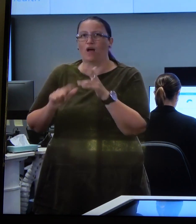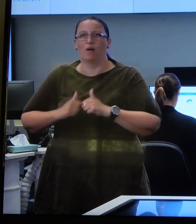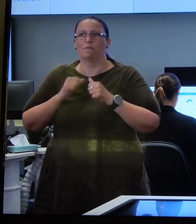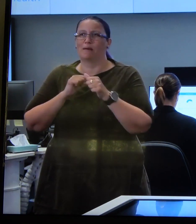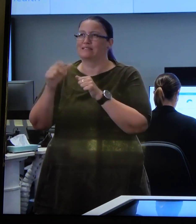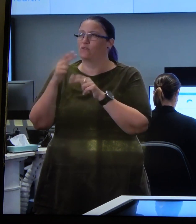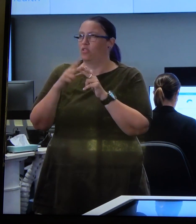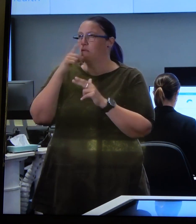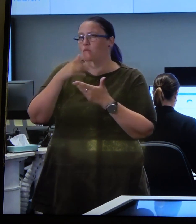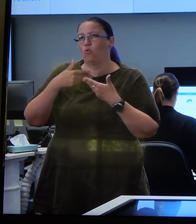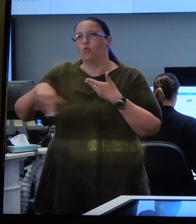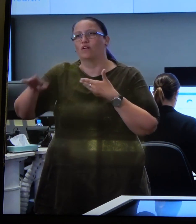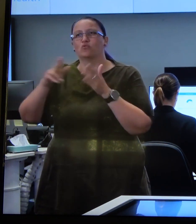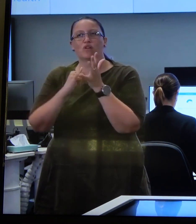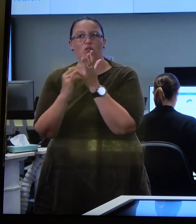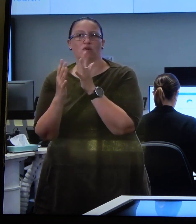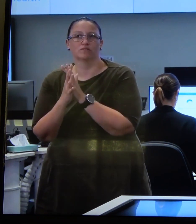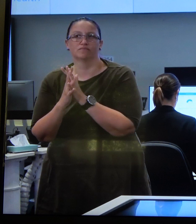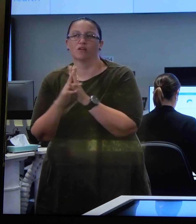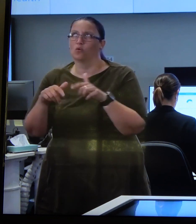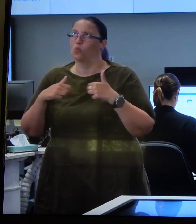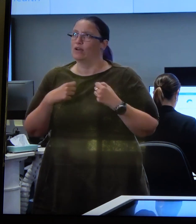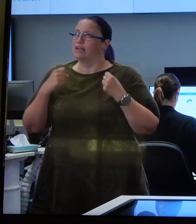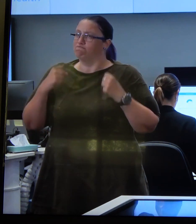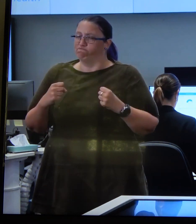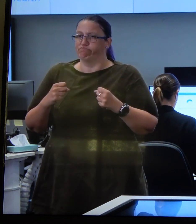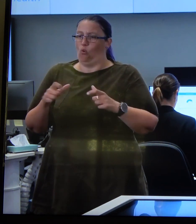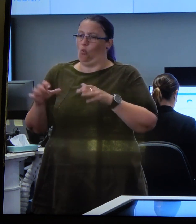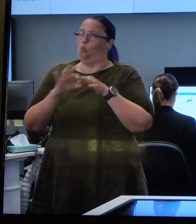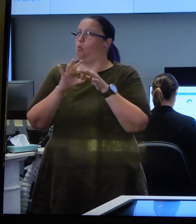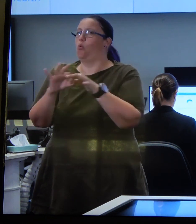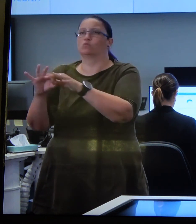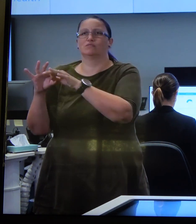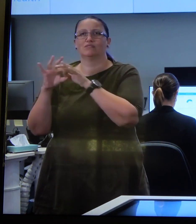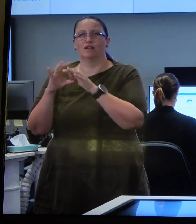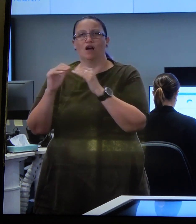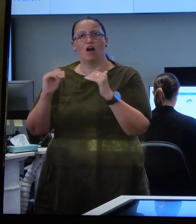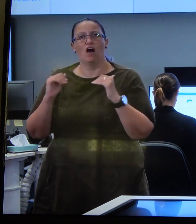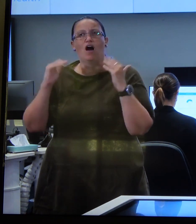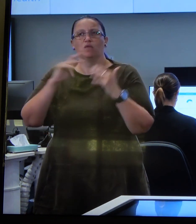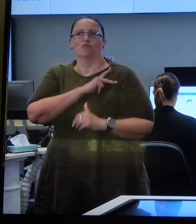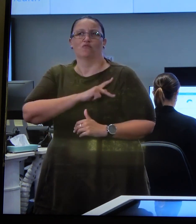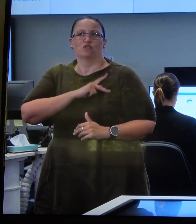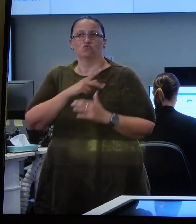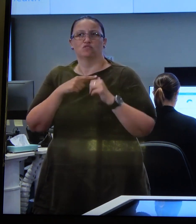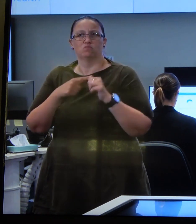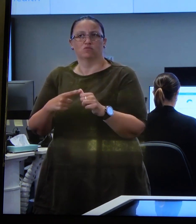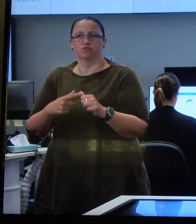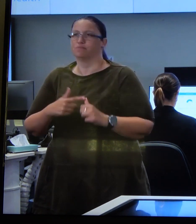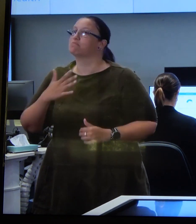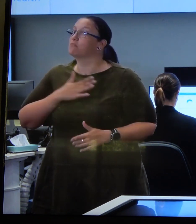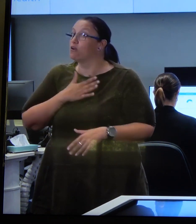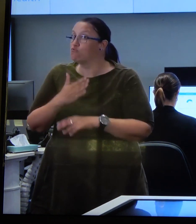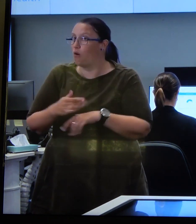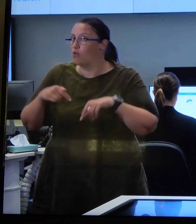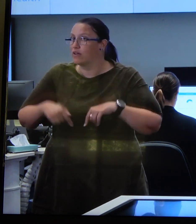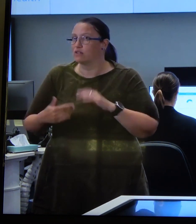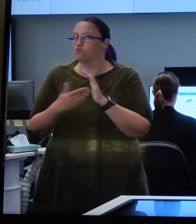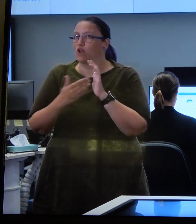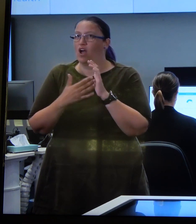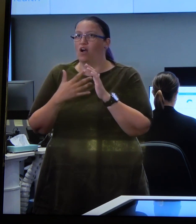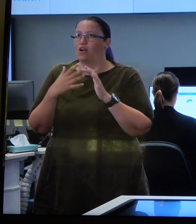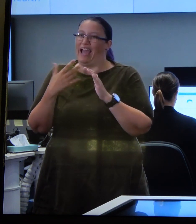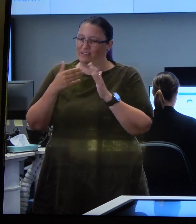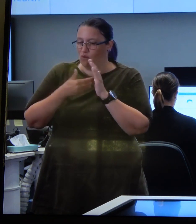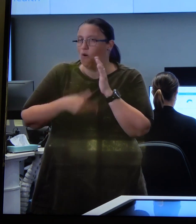from here on we have a very coordinated and highly professional response. My role here today is and ongoing